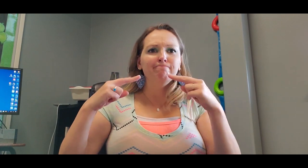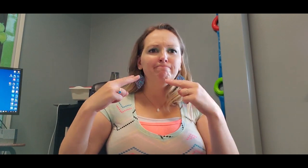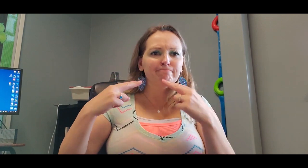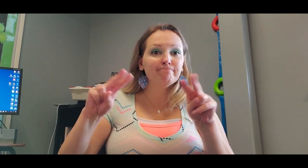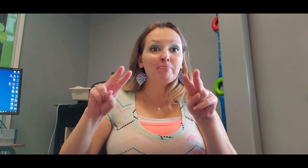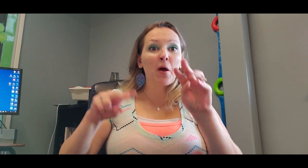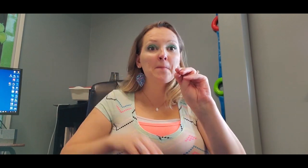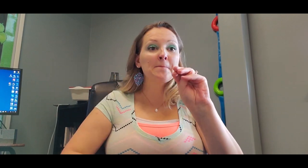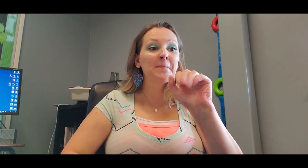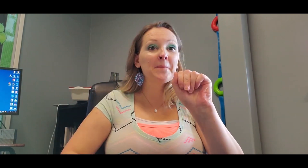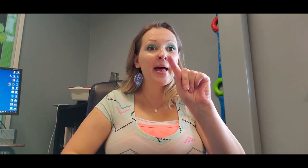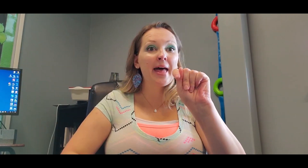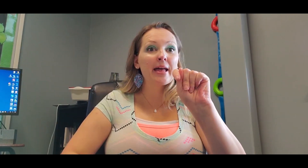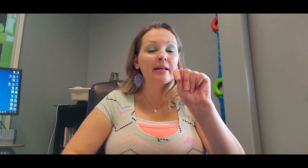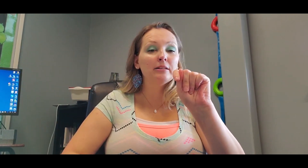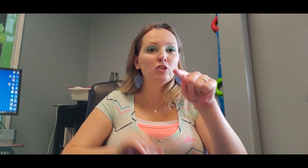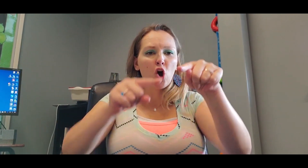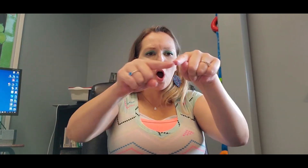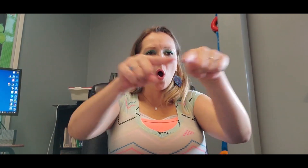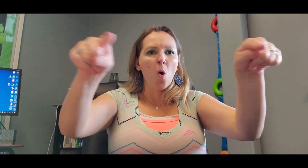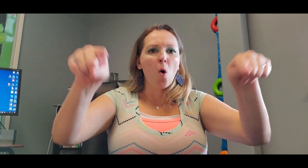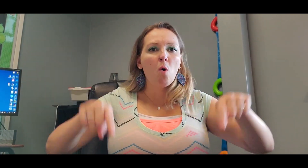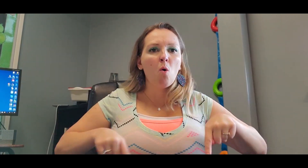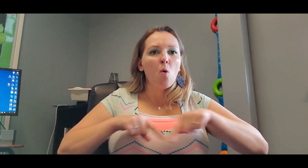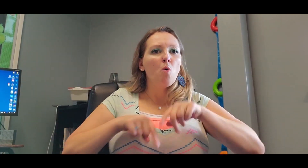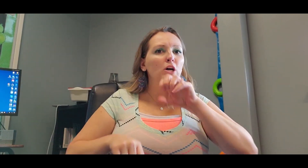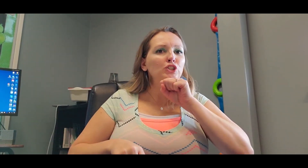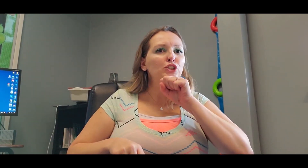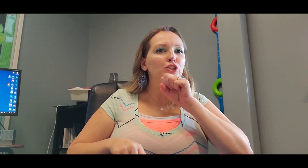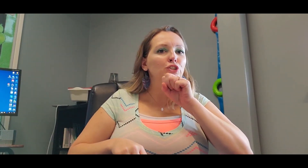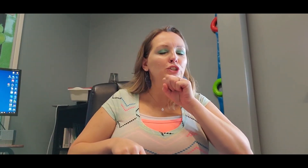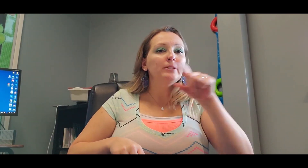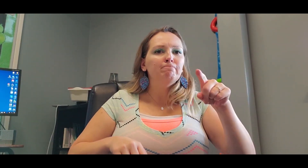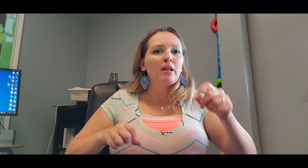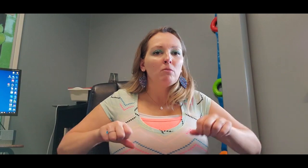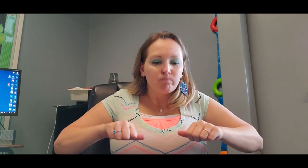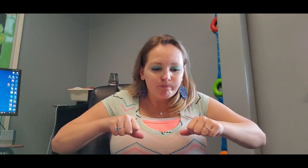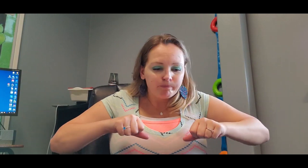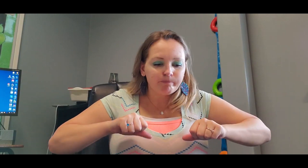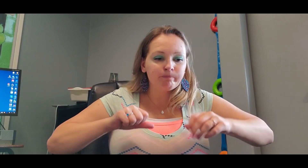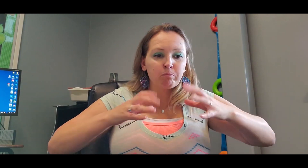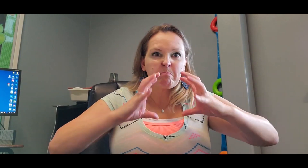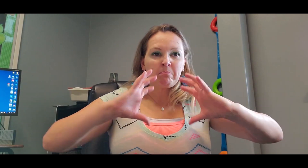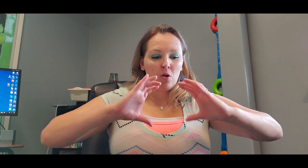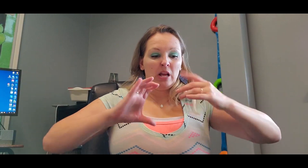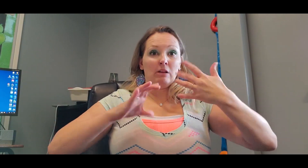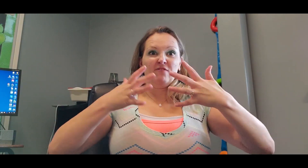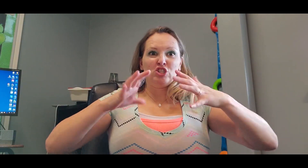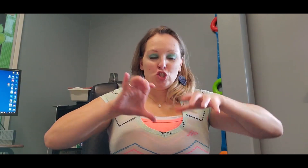There's a man and a woman standing next to each other. They look at each other and then take their orange